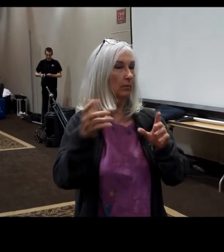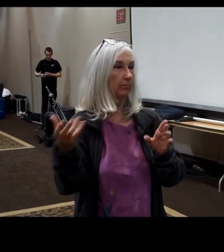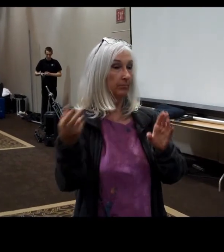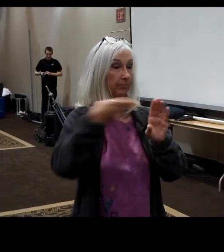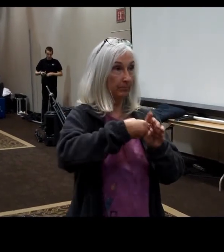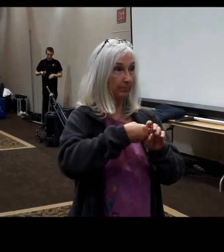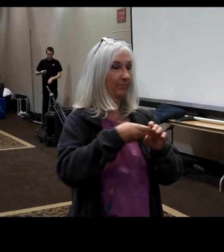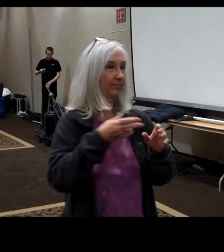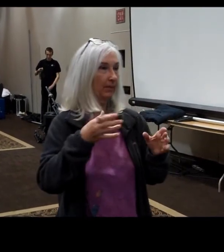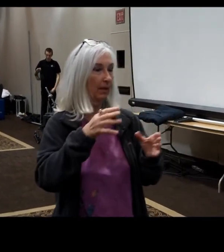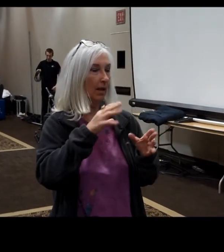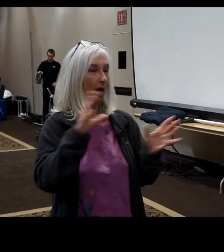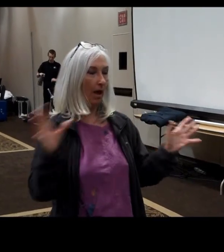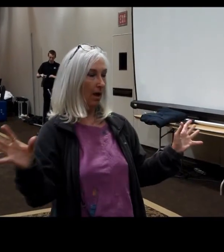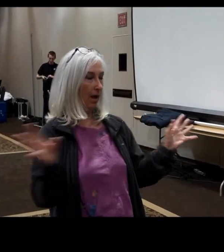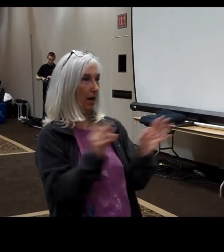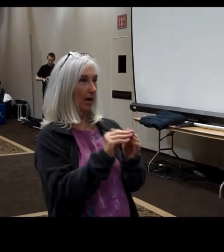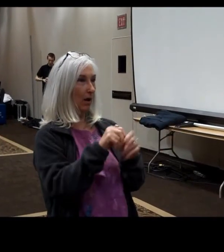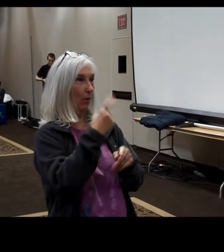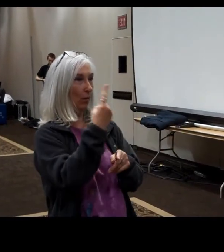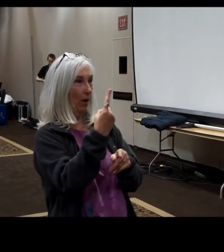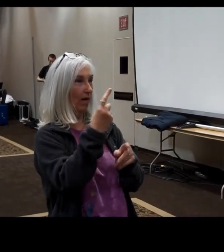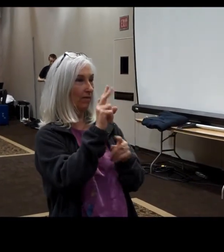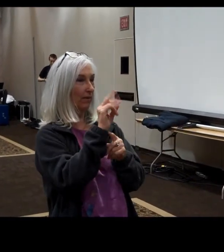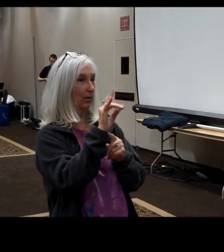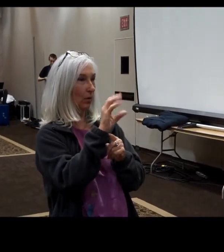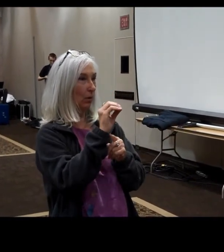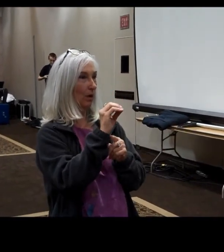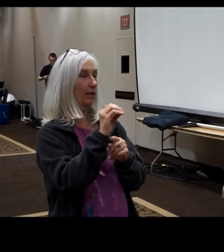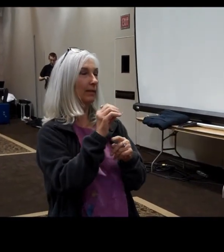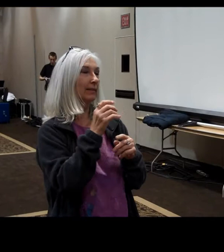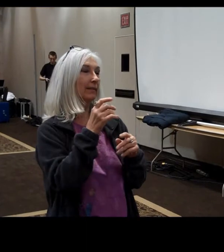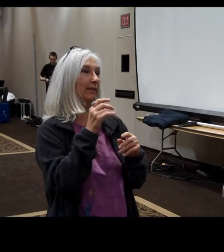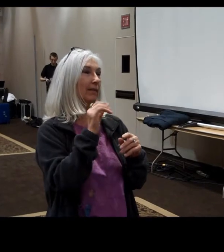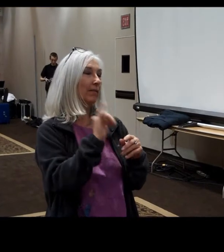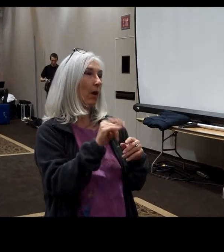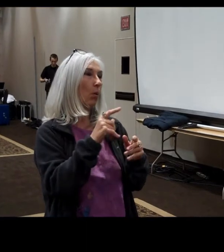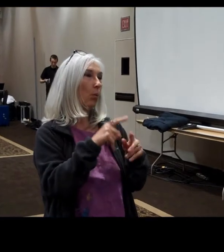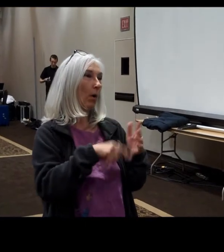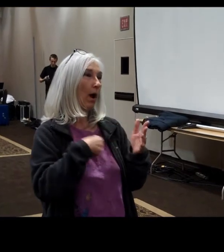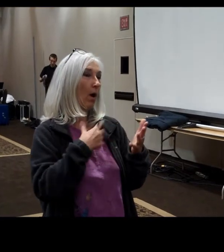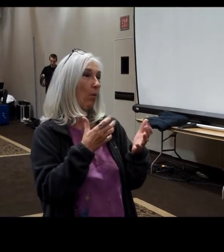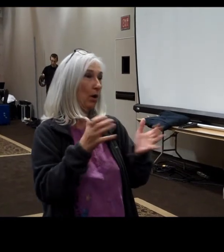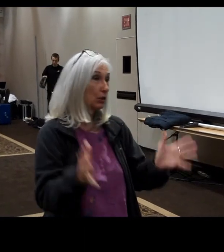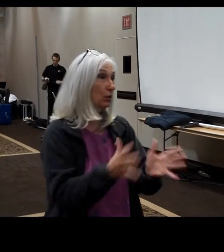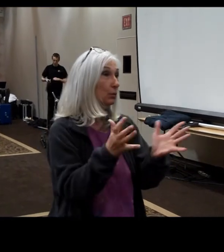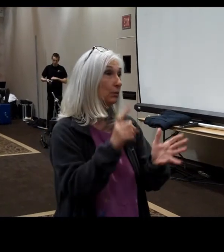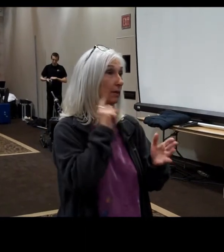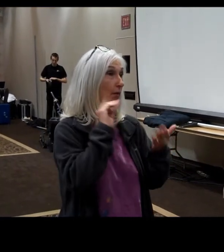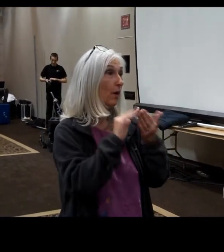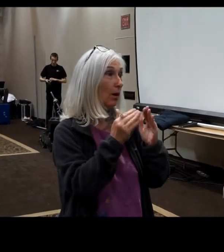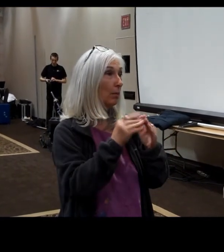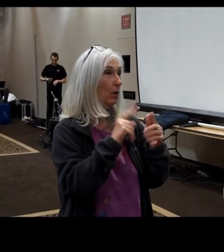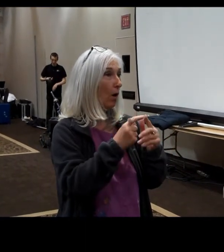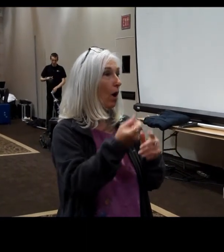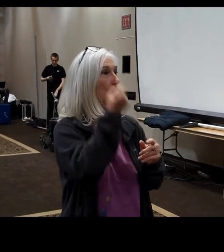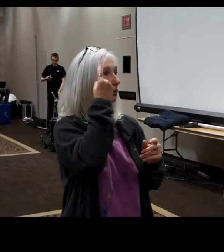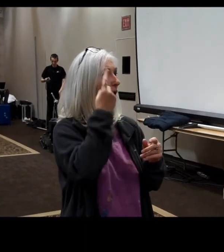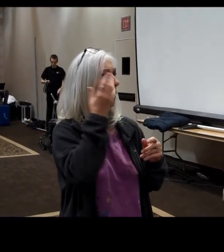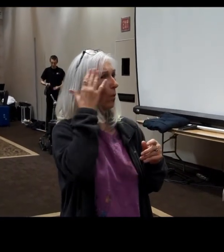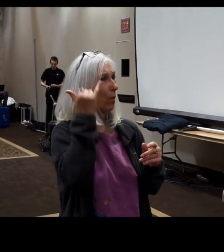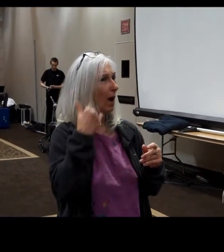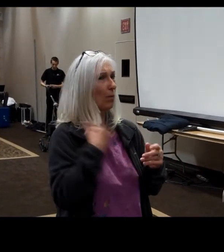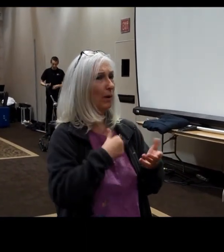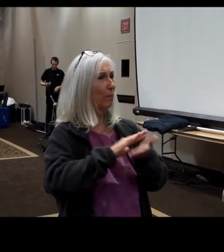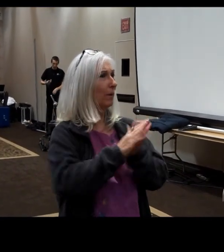going to share his vlog, and he's joined our group, and we're going to combine 3 videos into one. And so I'm encouraging